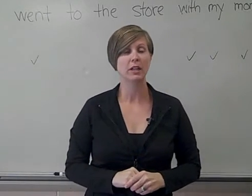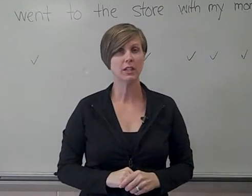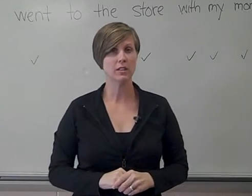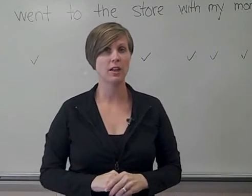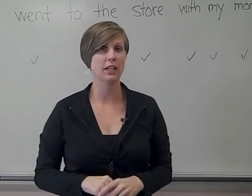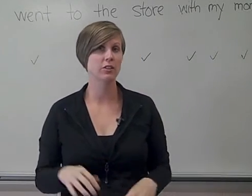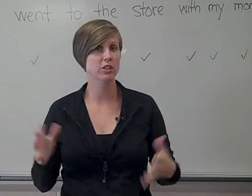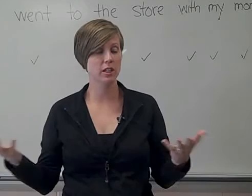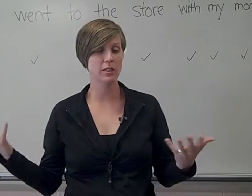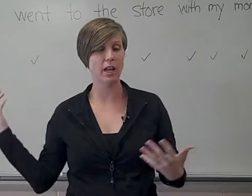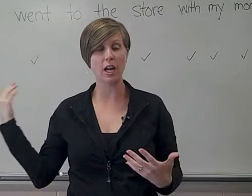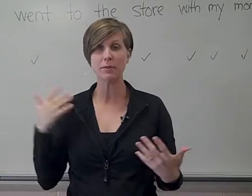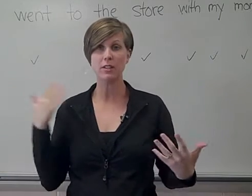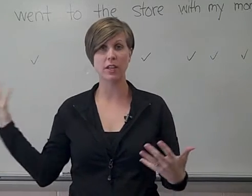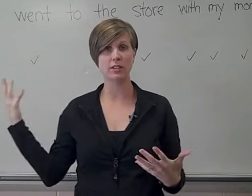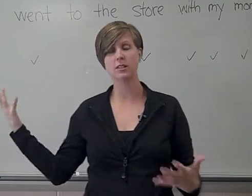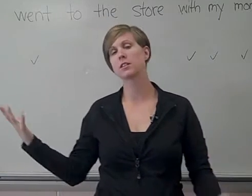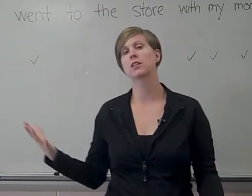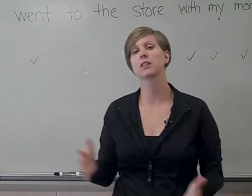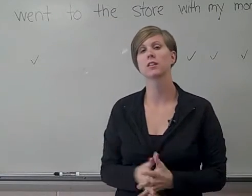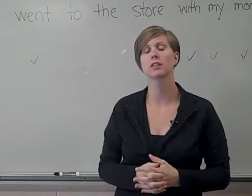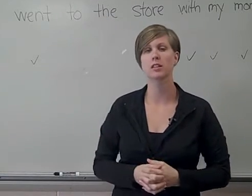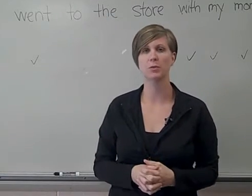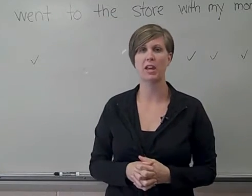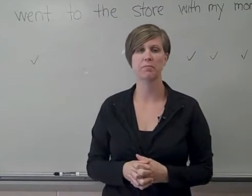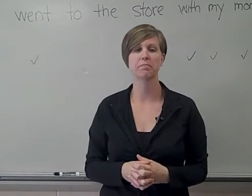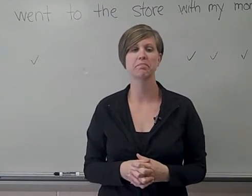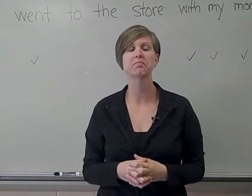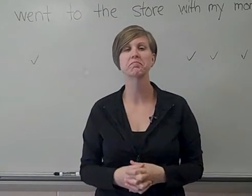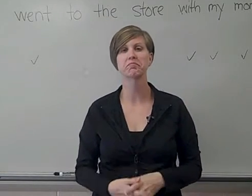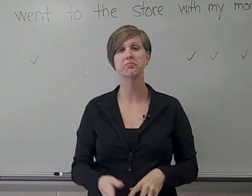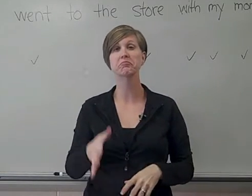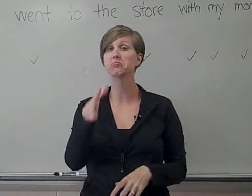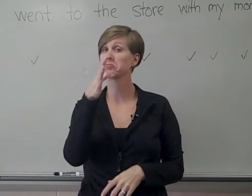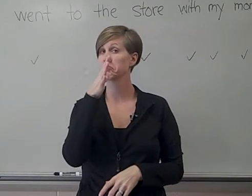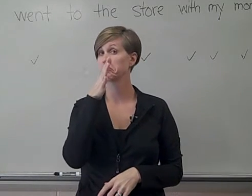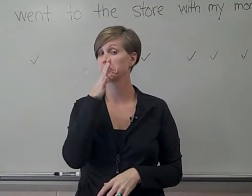American Sign Language is going to set up this sentence this way.